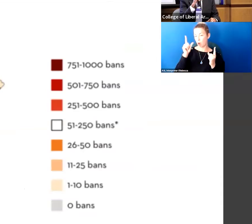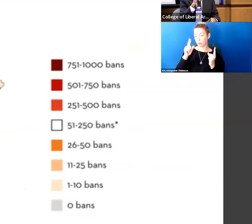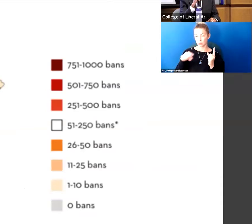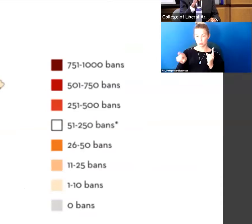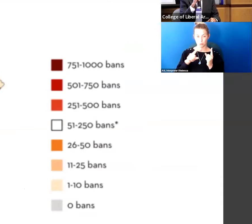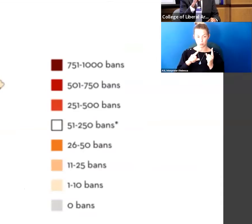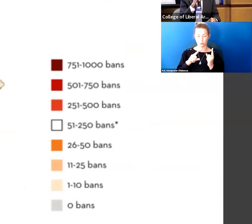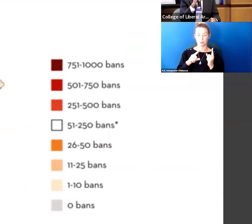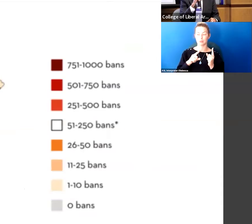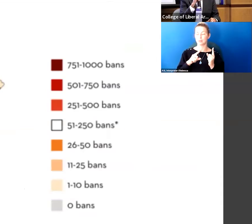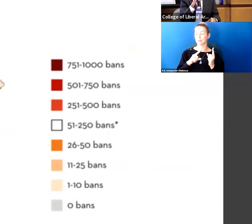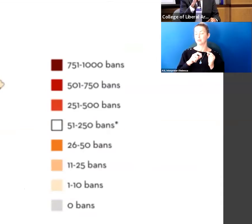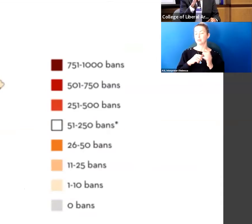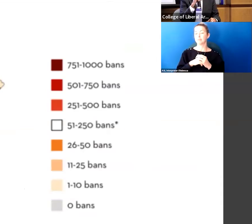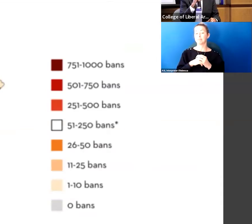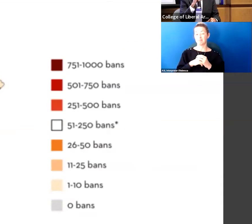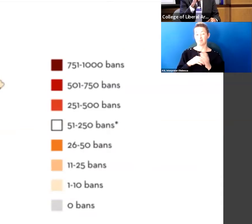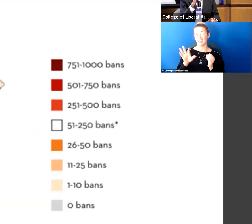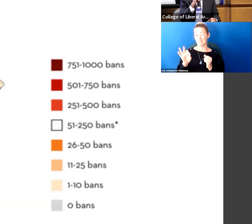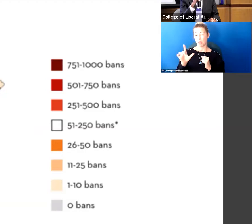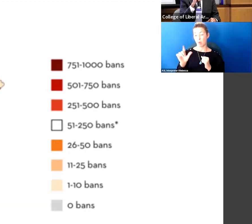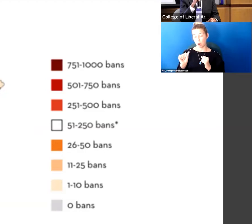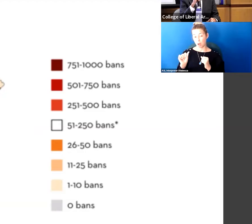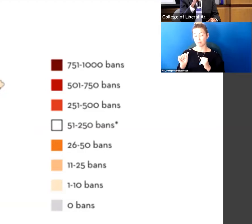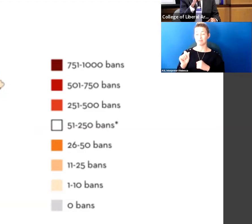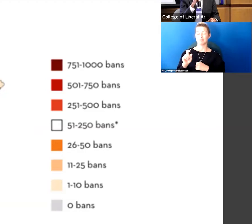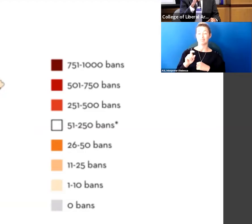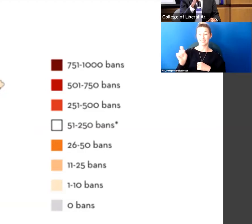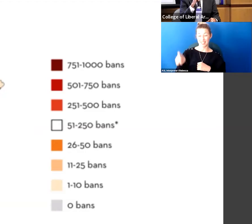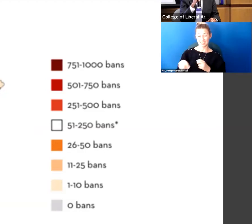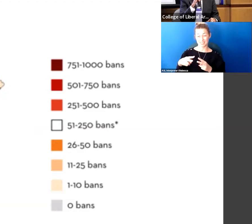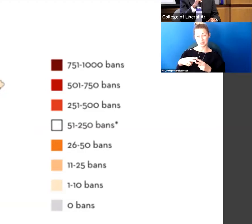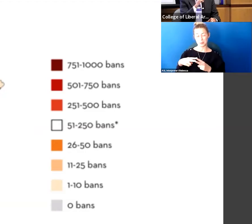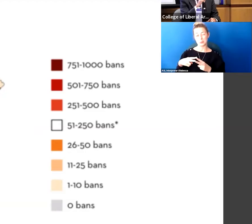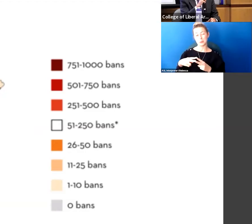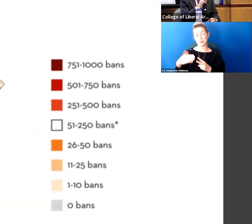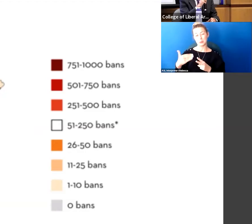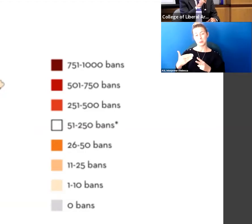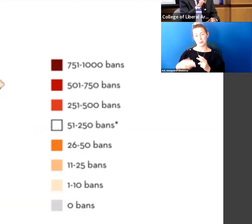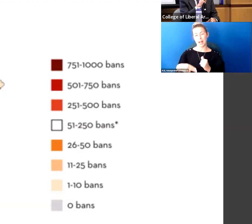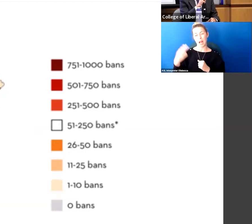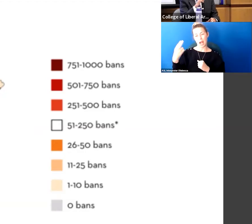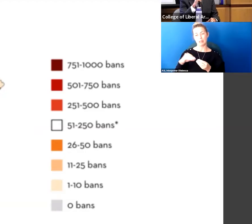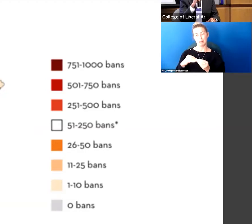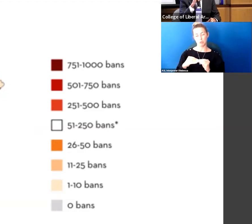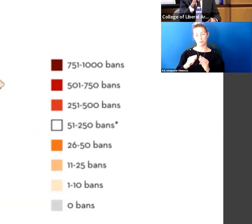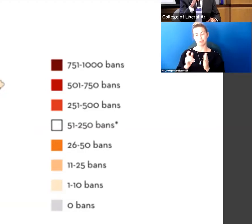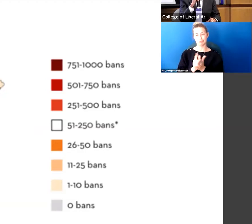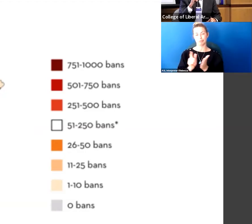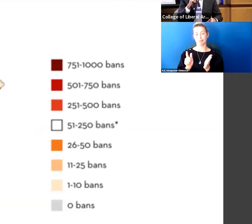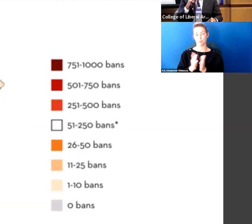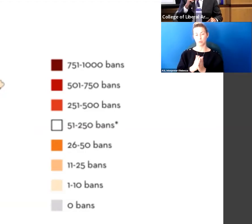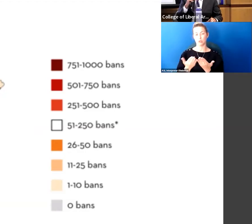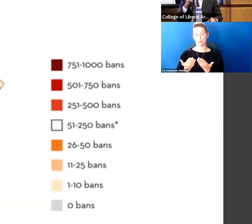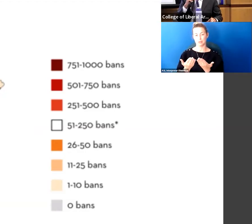on politics to see that Florida and Texas certainly have some of the highest numbers of book bans in the country.